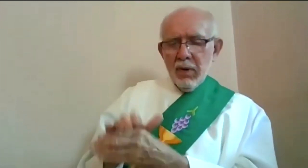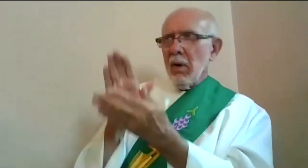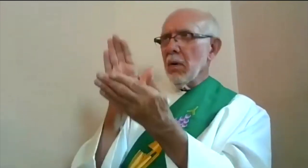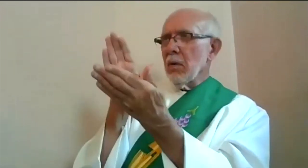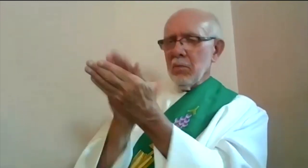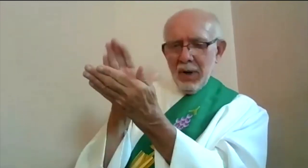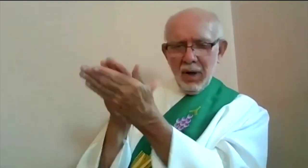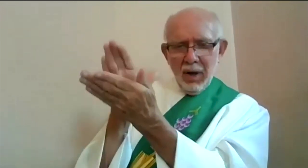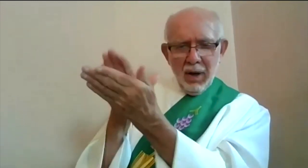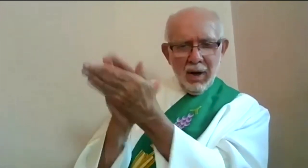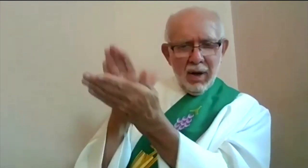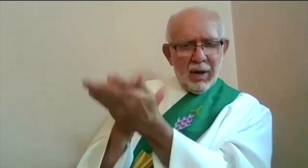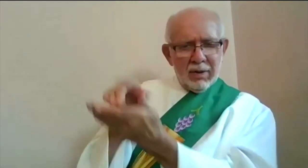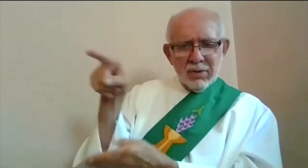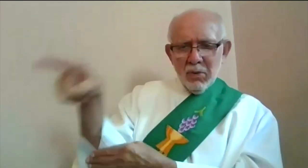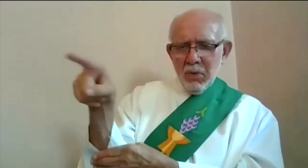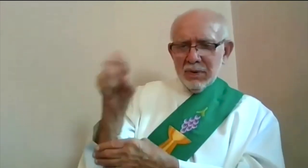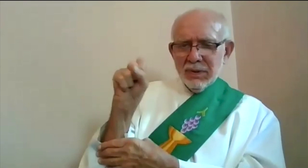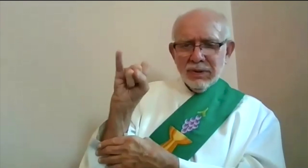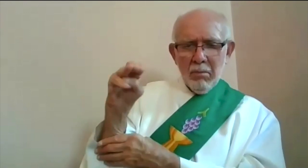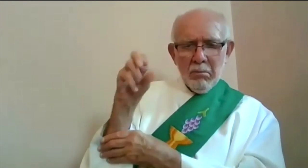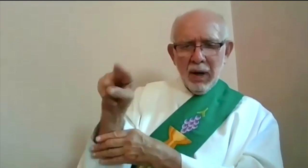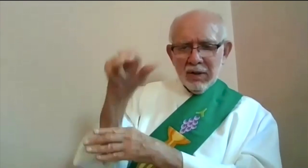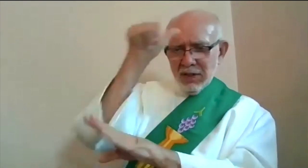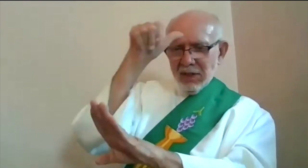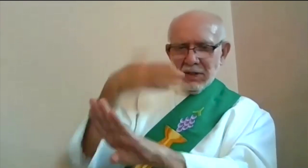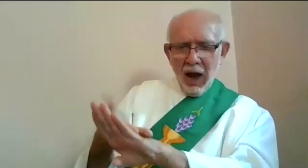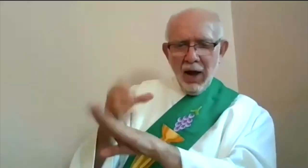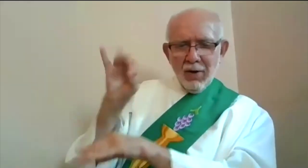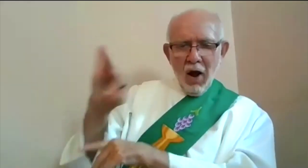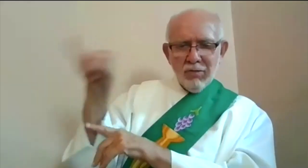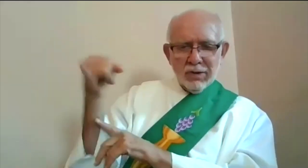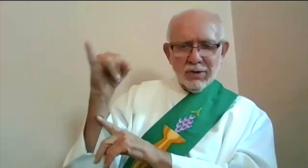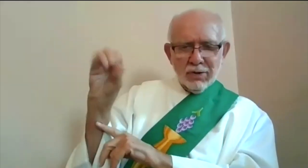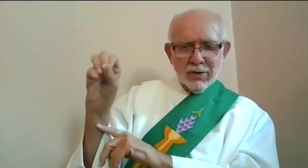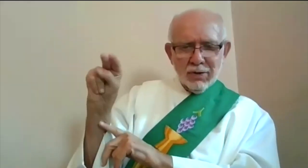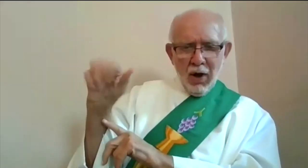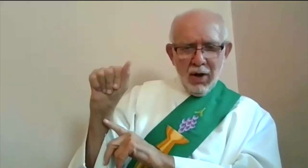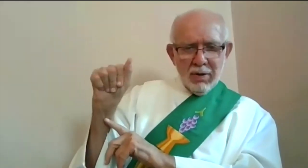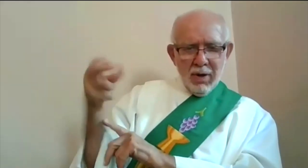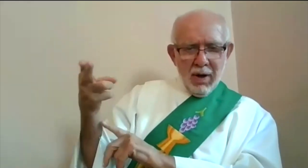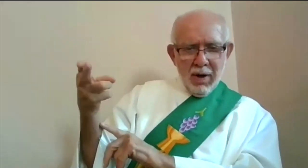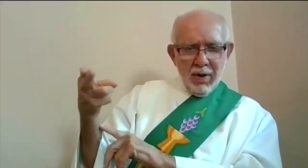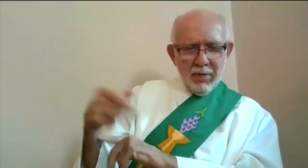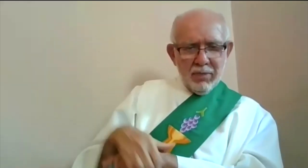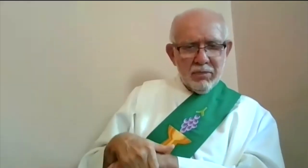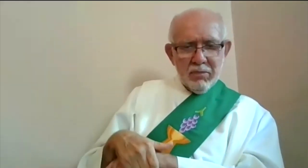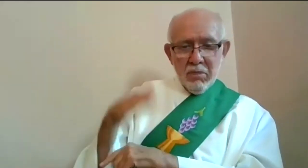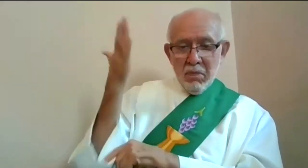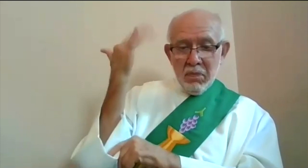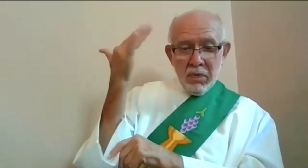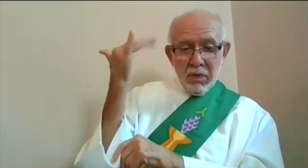Jesus said to him in reply, "Blessed are you, Simon, son of Jonah,